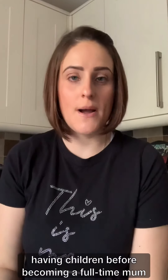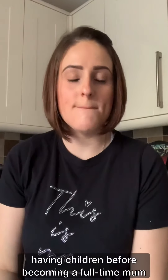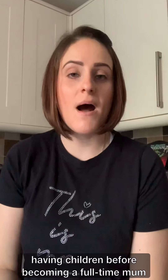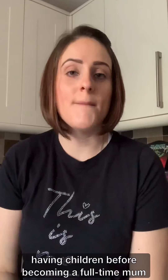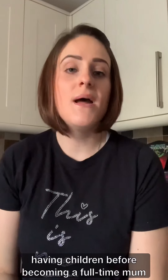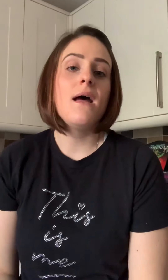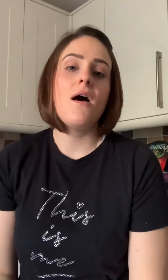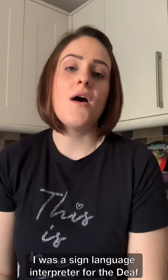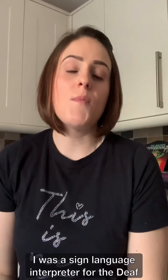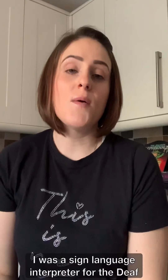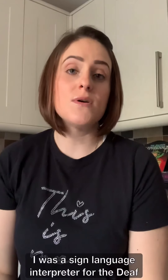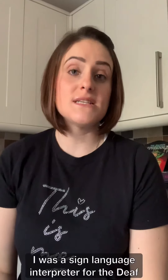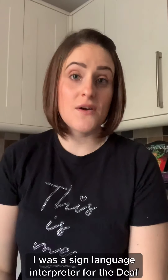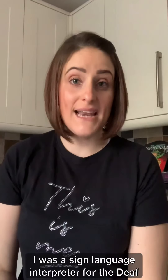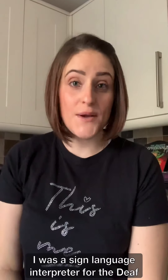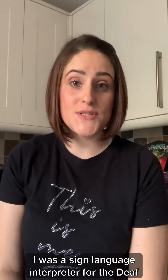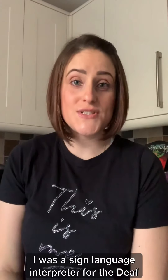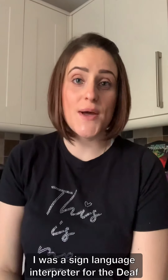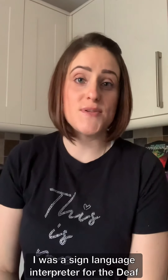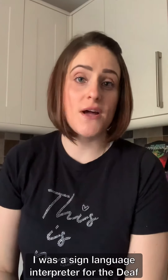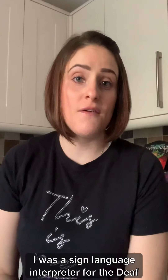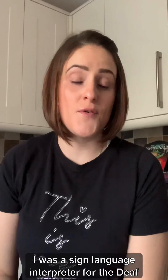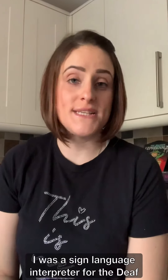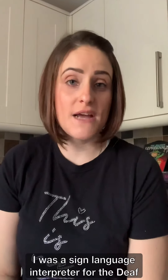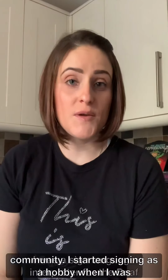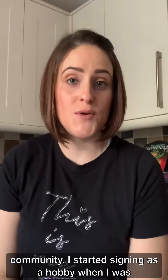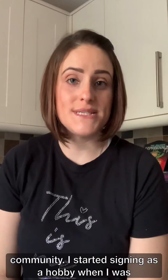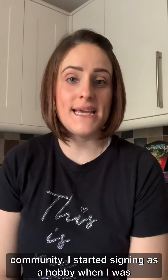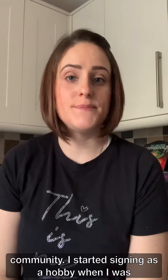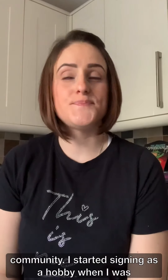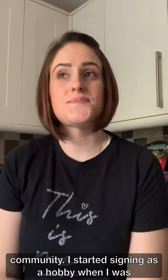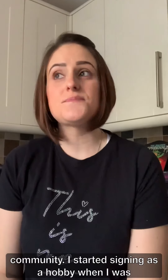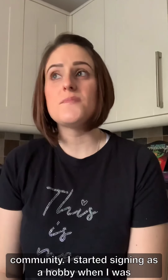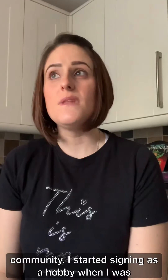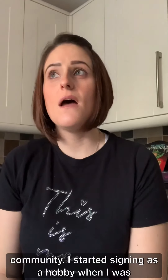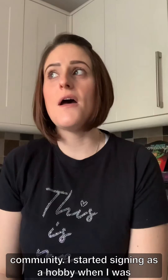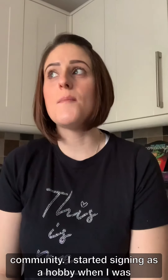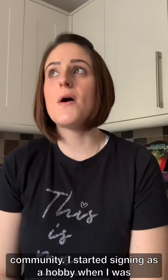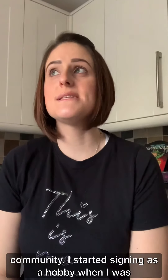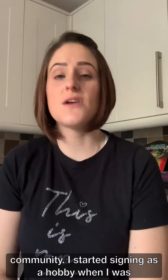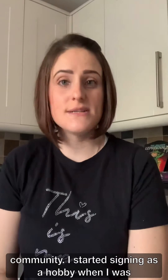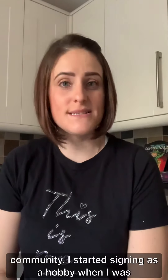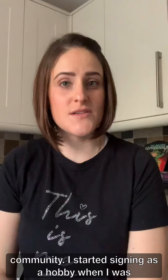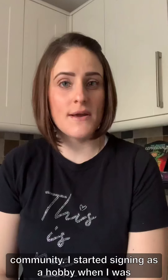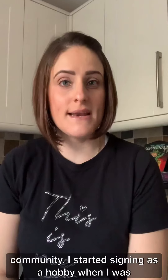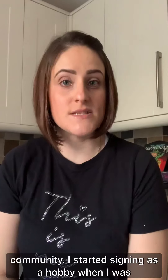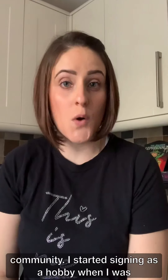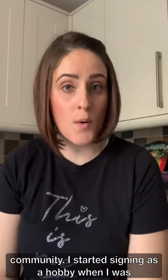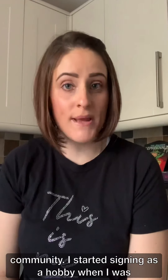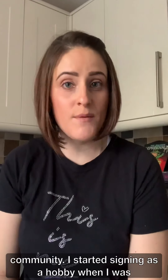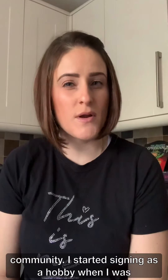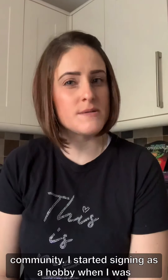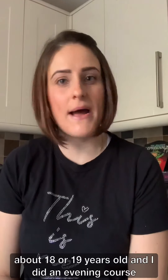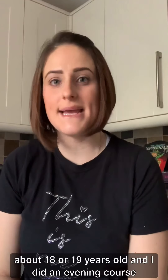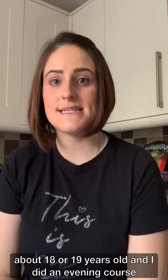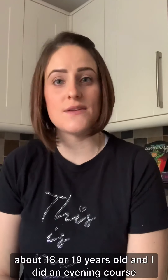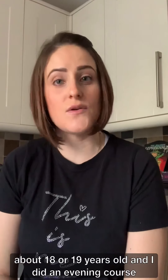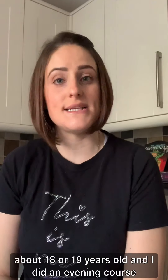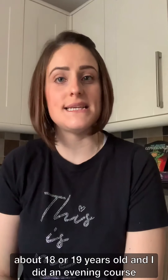-time mum and I was a sign language interpreter for the deaf community I started signing as a hobby when I was about 18 or 19